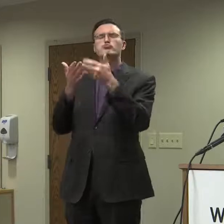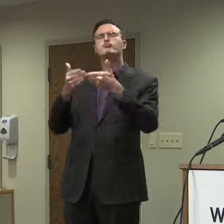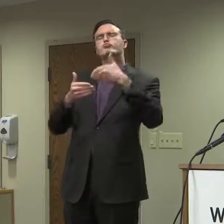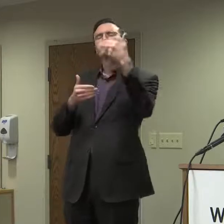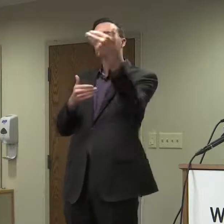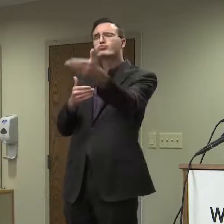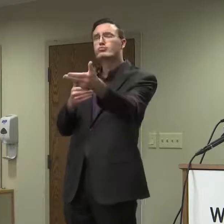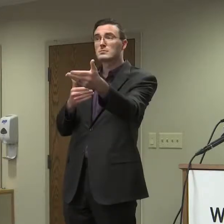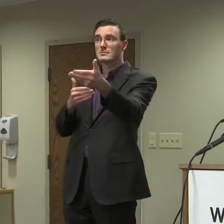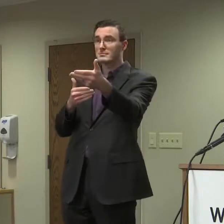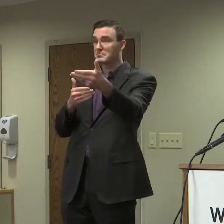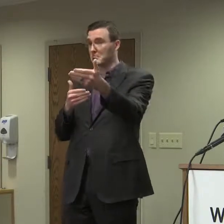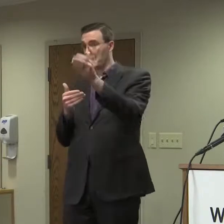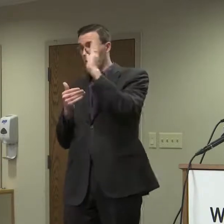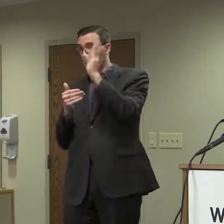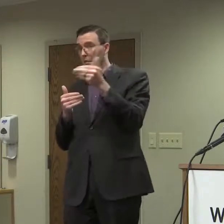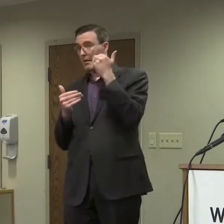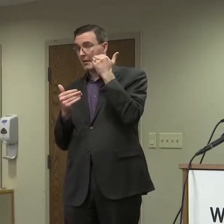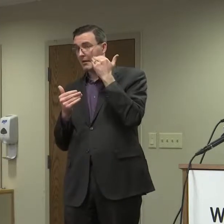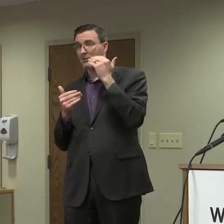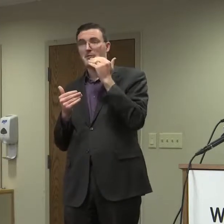adequate supply of vaccine.